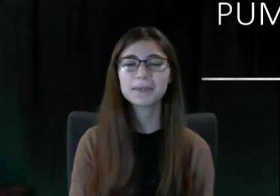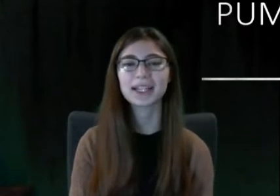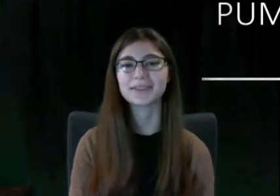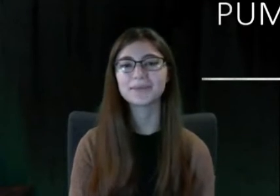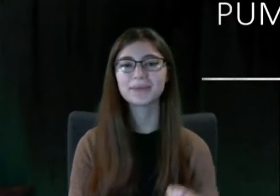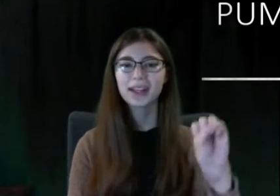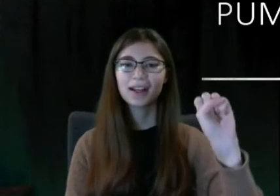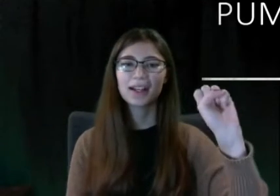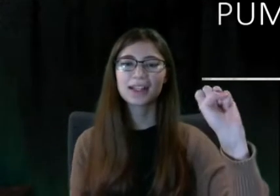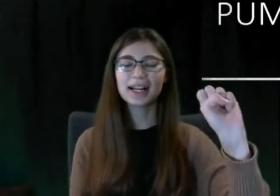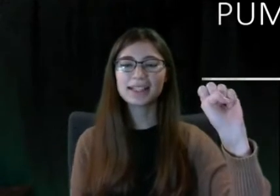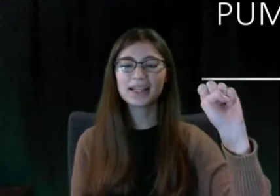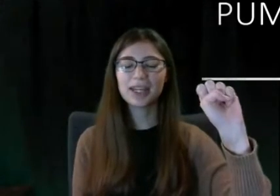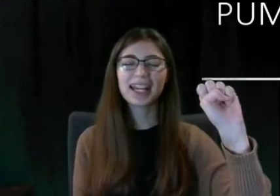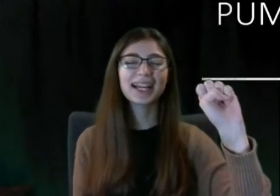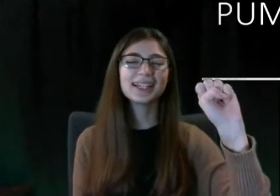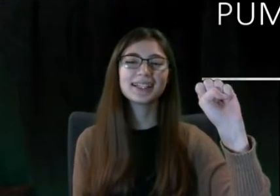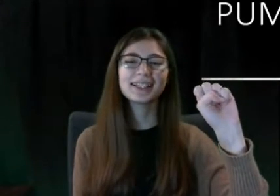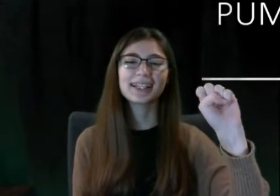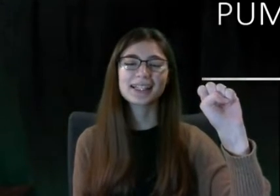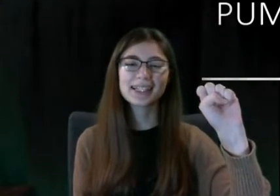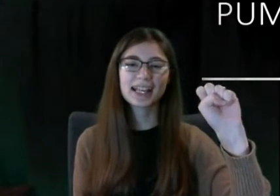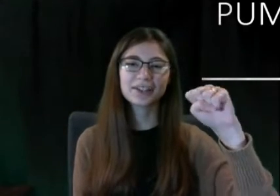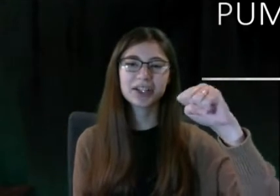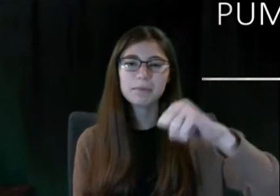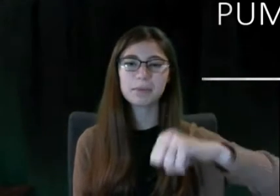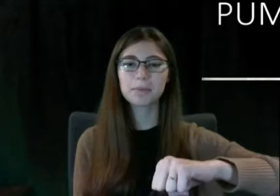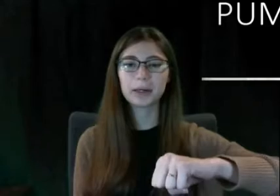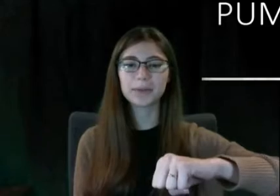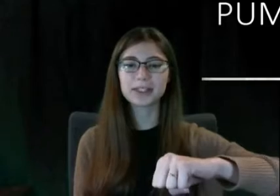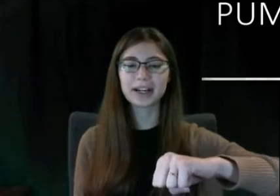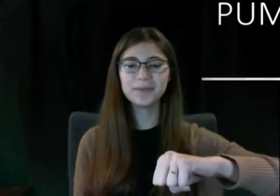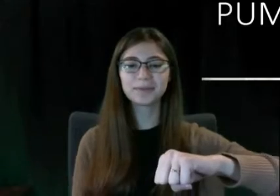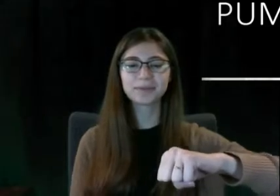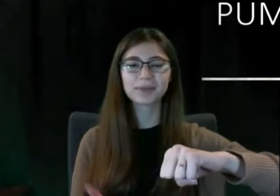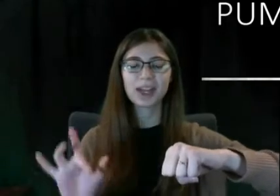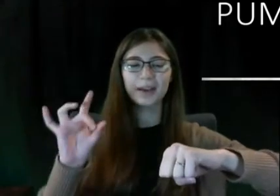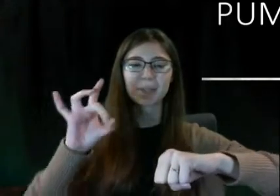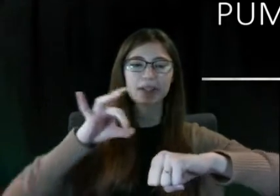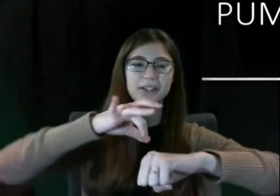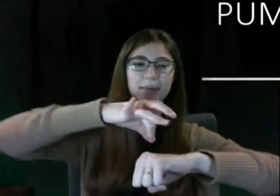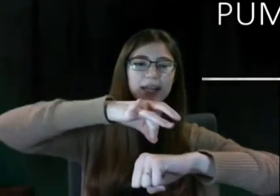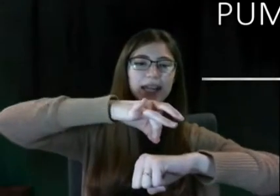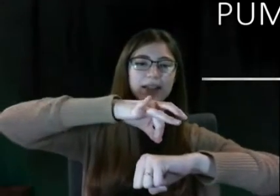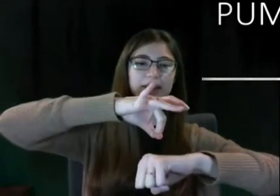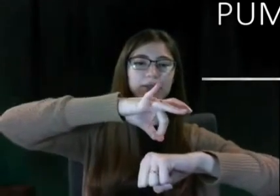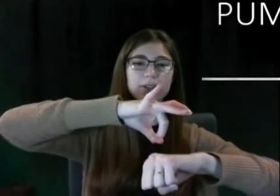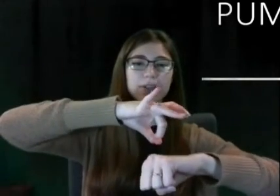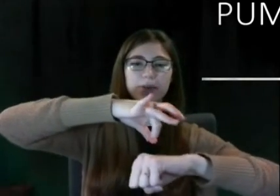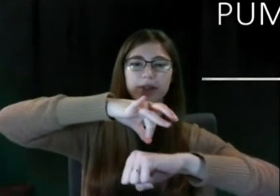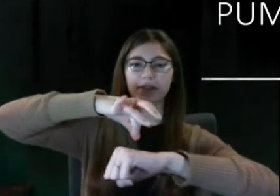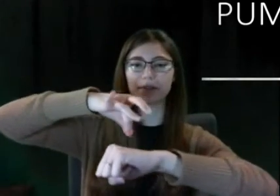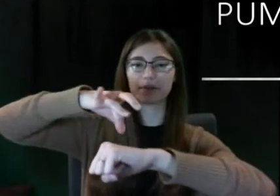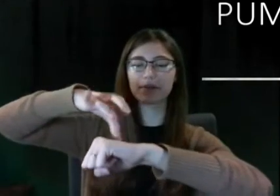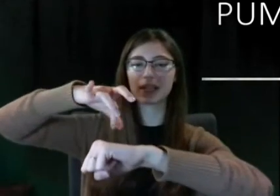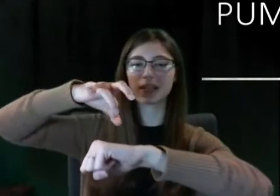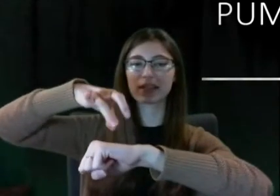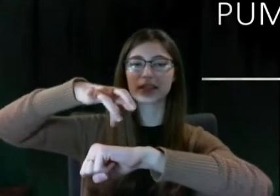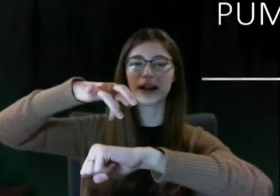Pumpkin. Non-dominant hand in an S hand shape, palm down. And with your dominant hand, you are just going to flick the top of